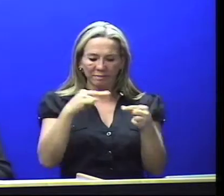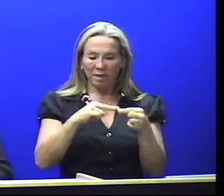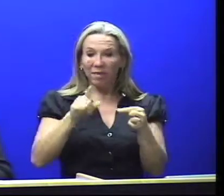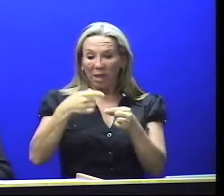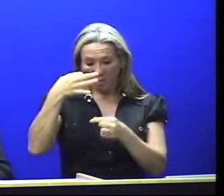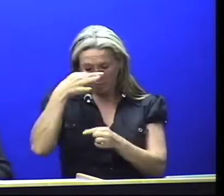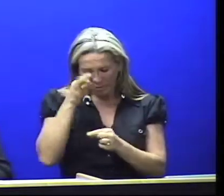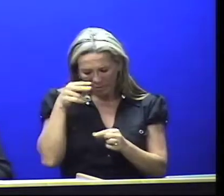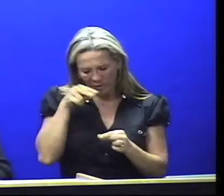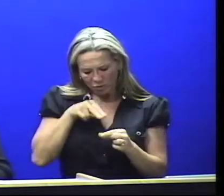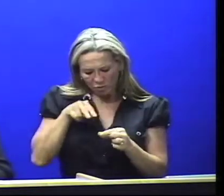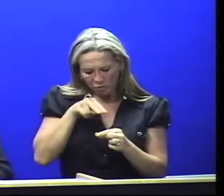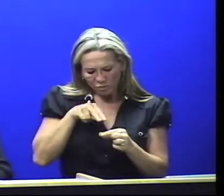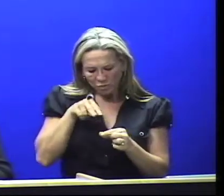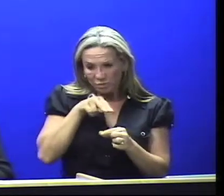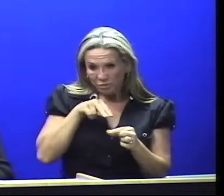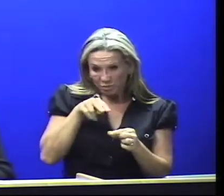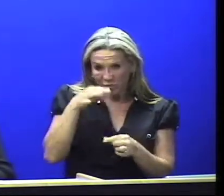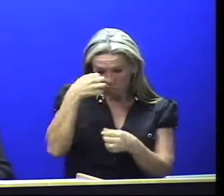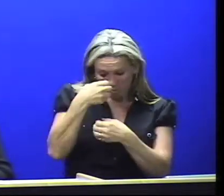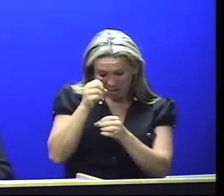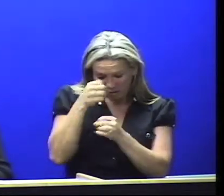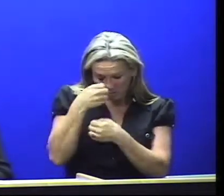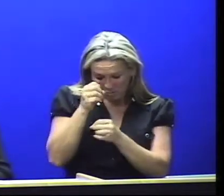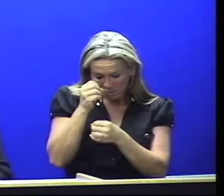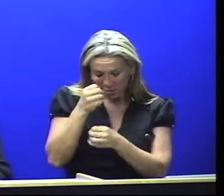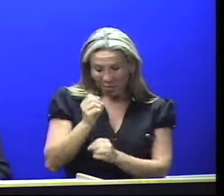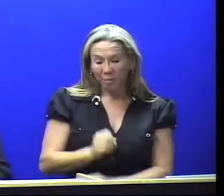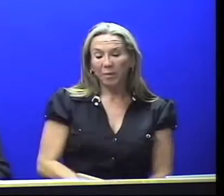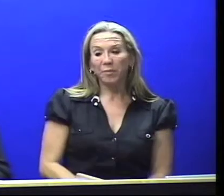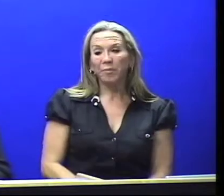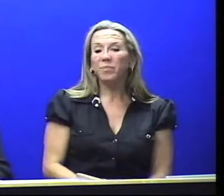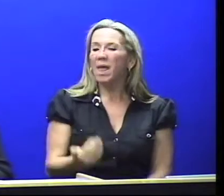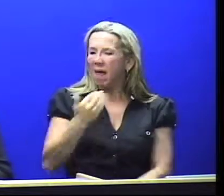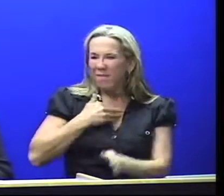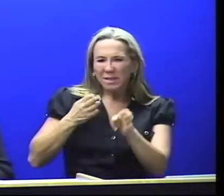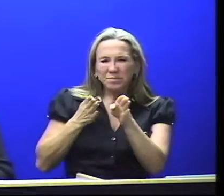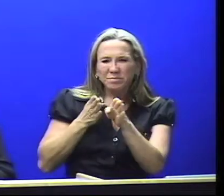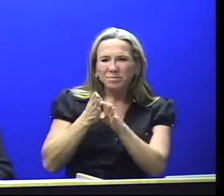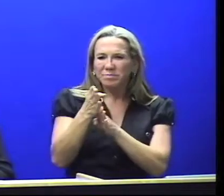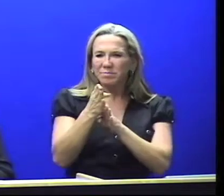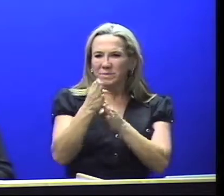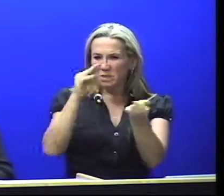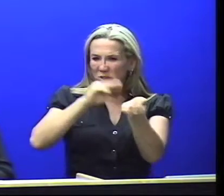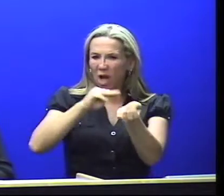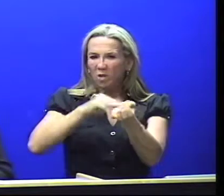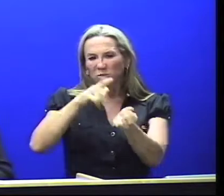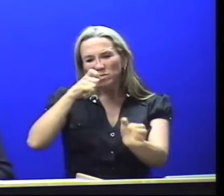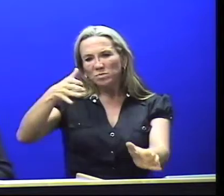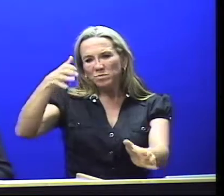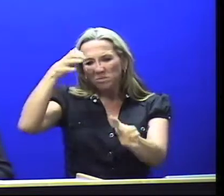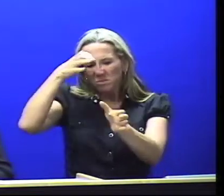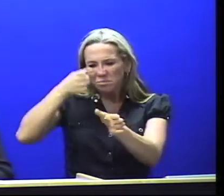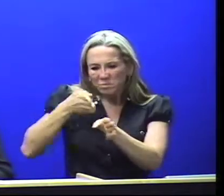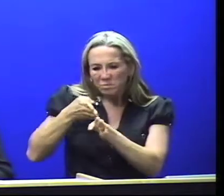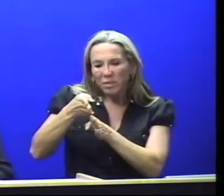at under a microscope. And there are special doctors